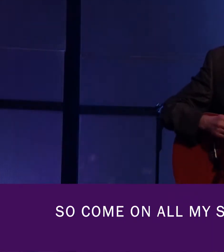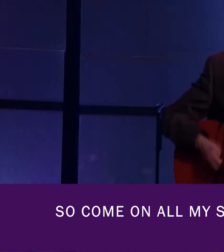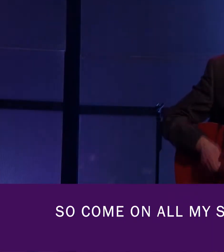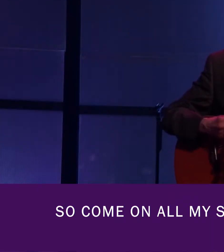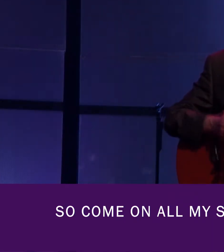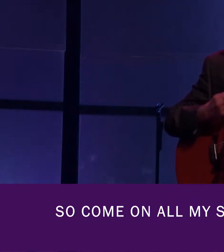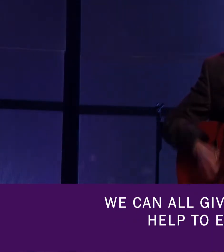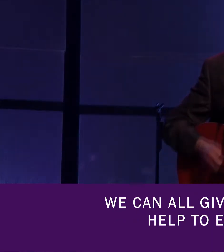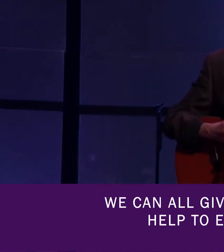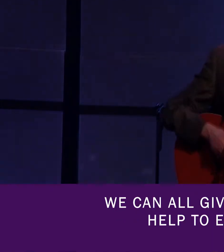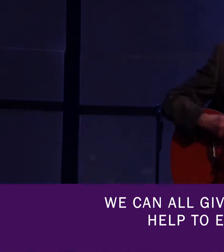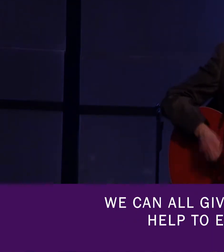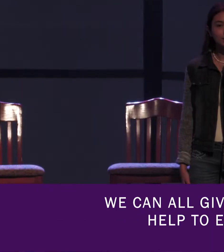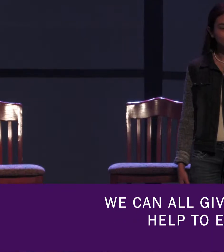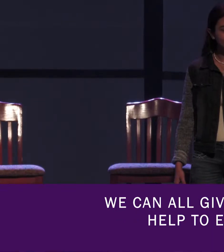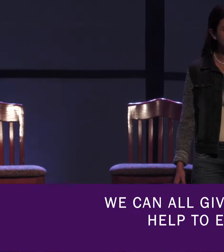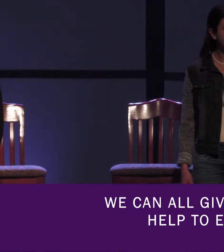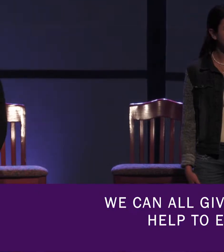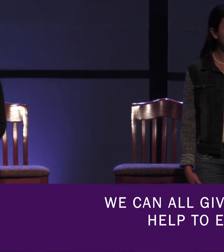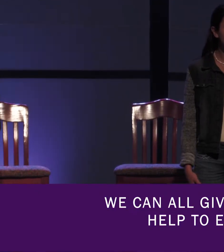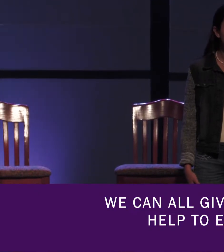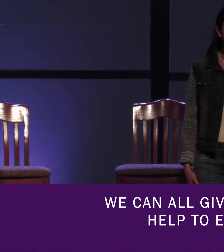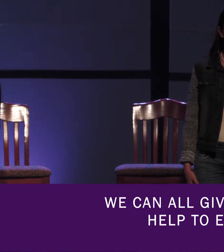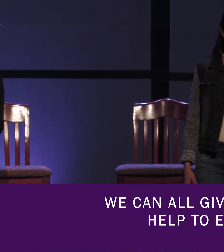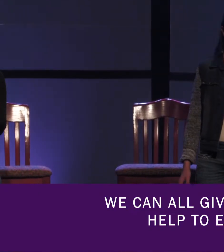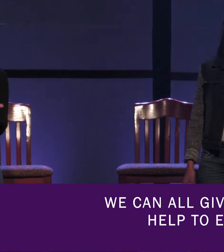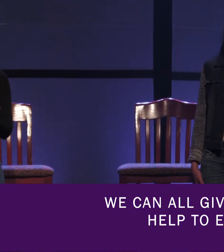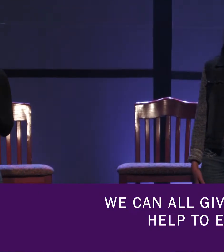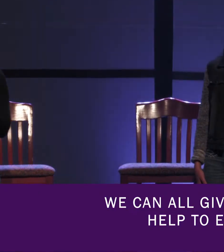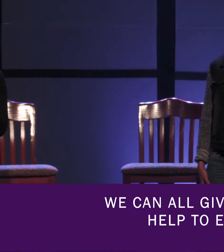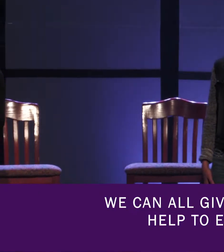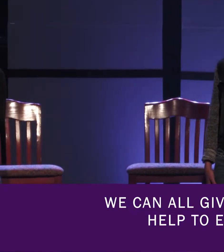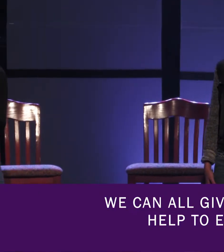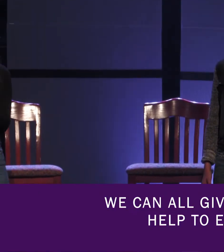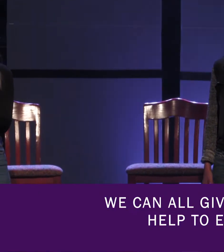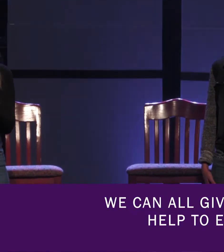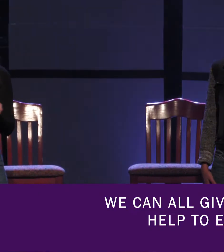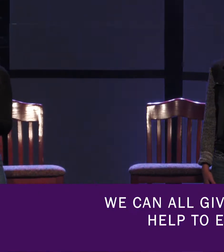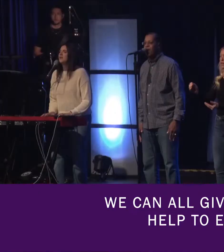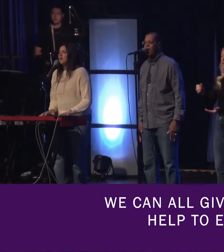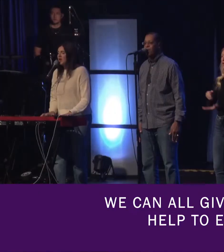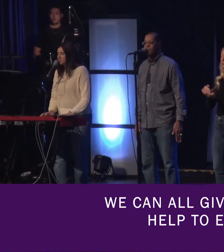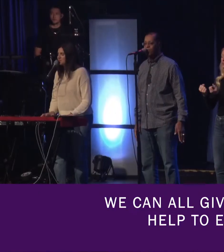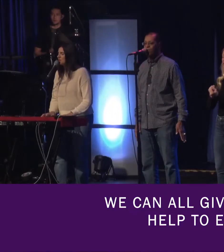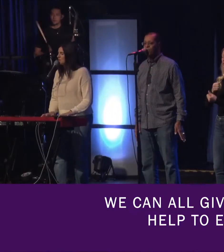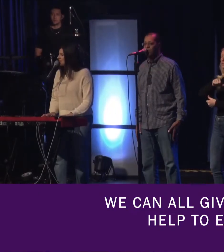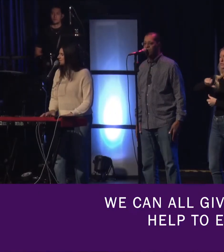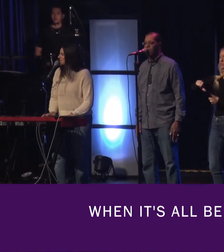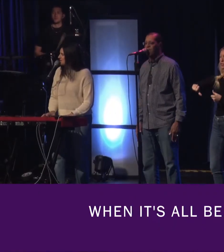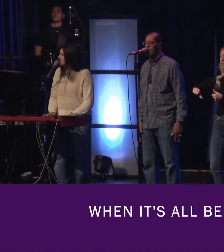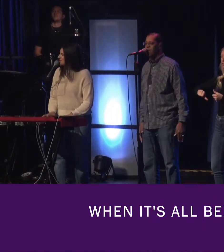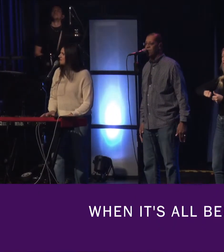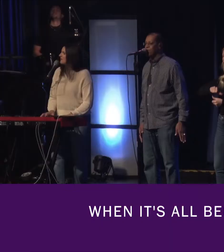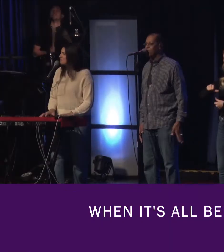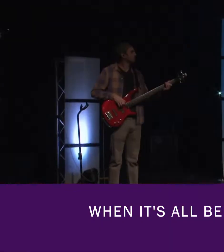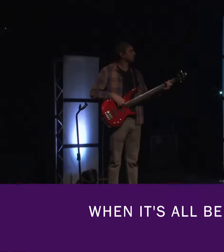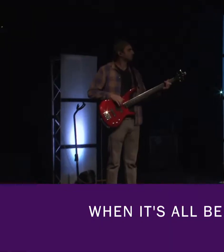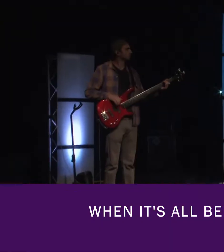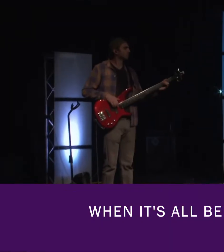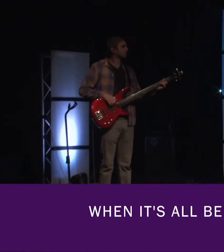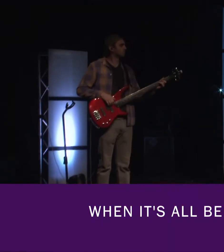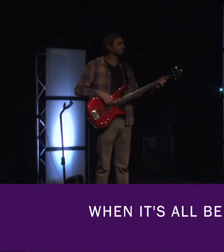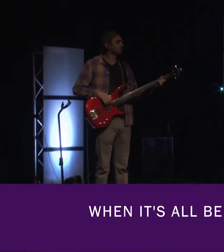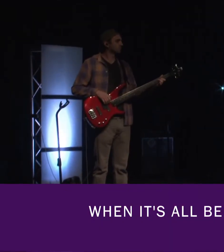and brothers, we can all give a little more help to each other when